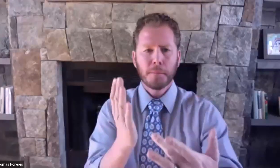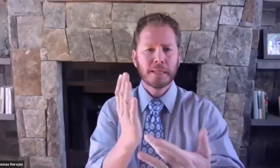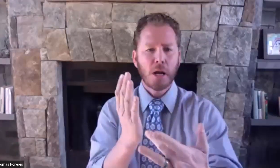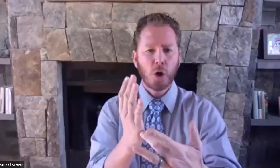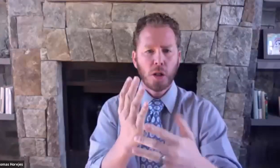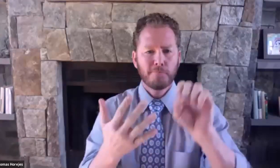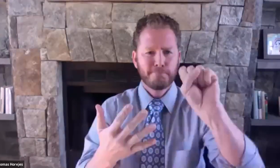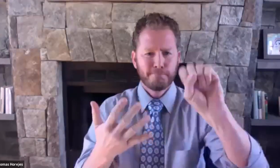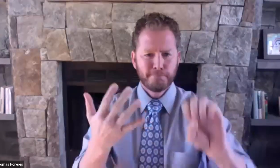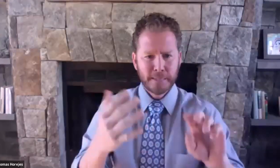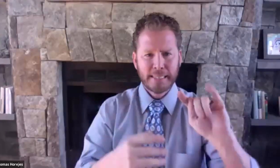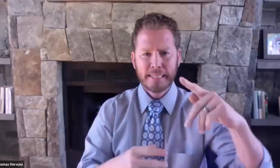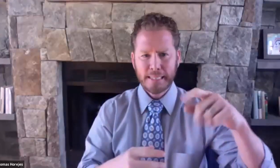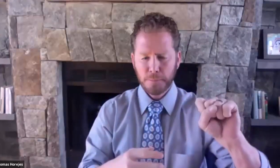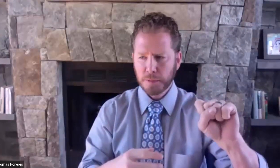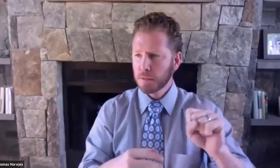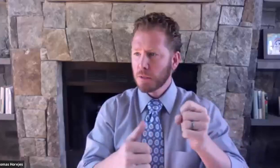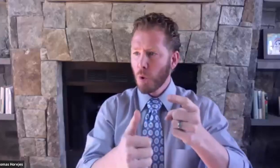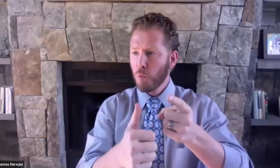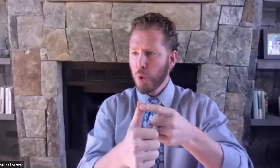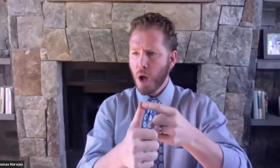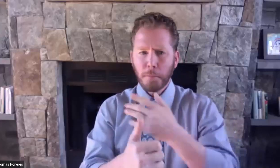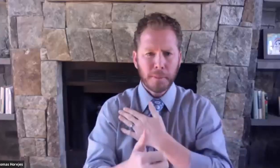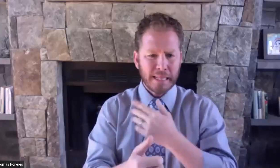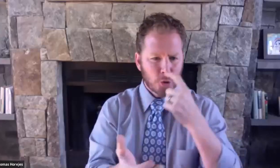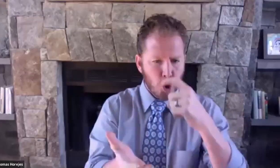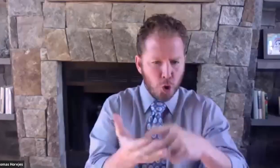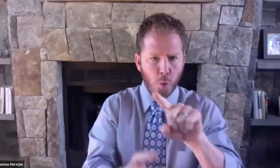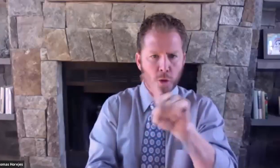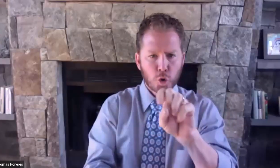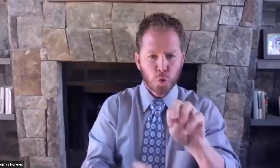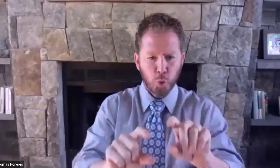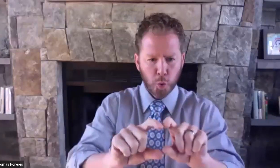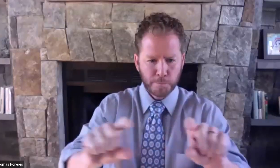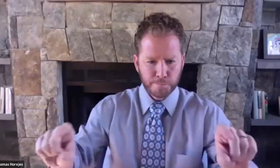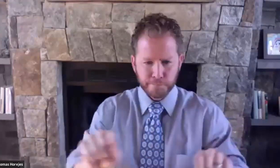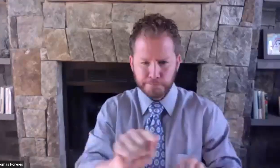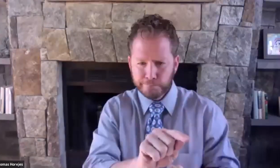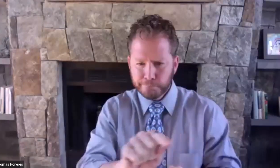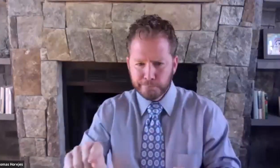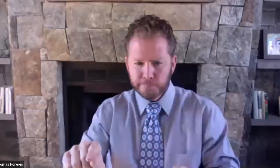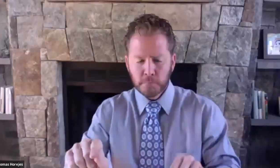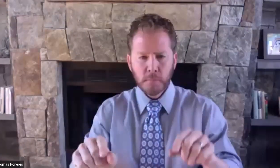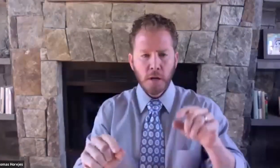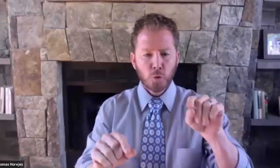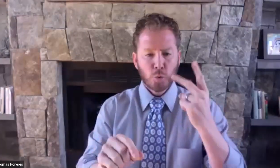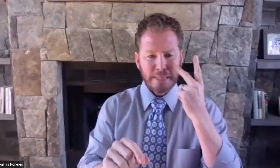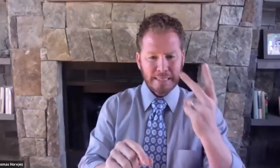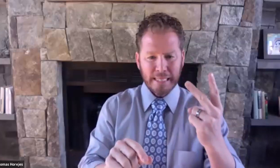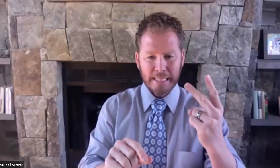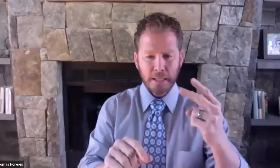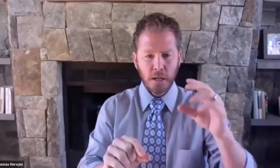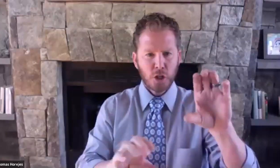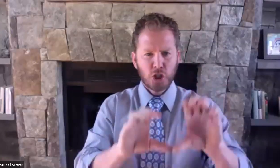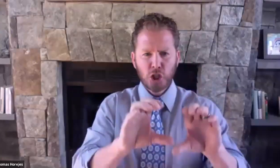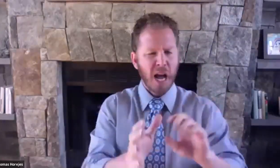Before we dive in, I'd like to give you some technical tips, if you will, for today's webinar. On the